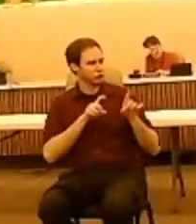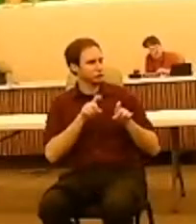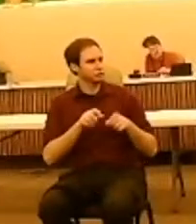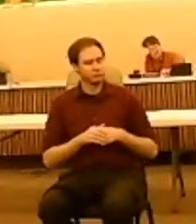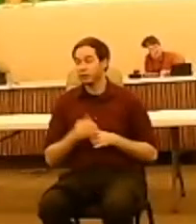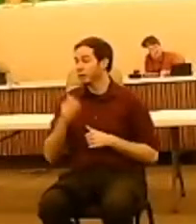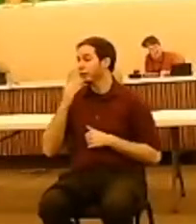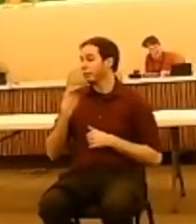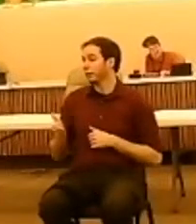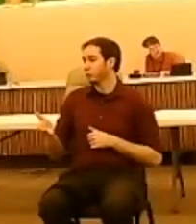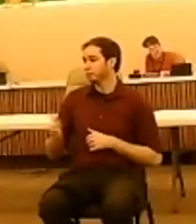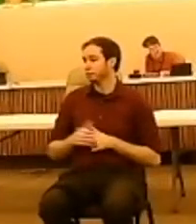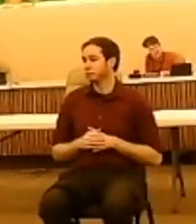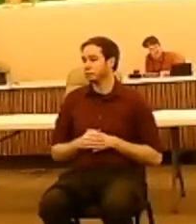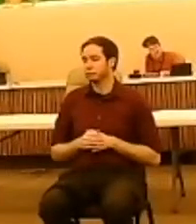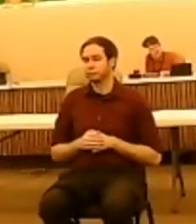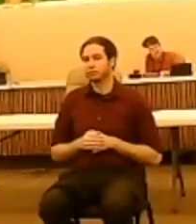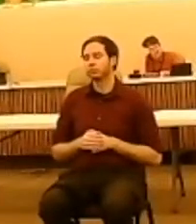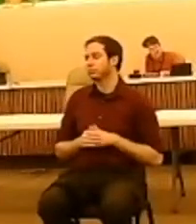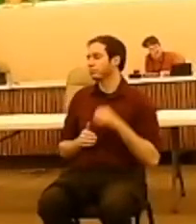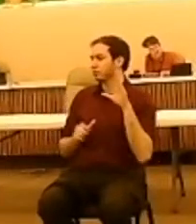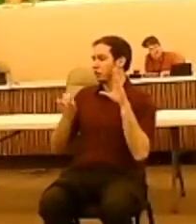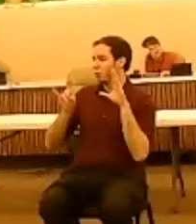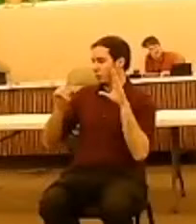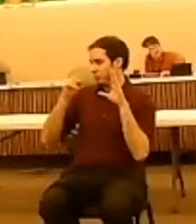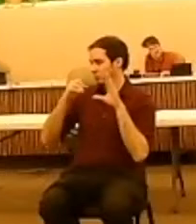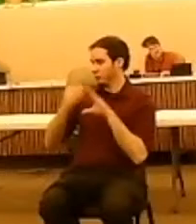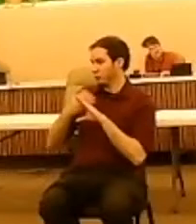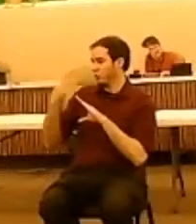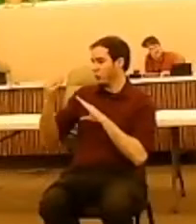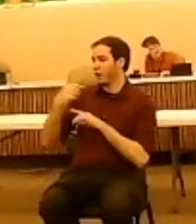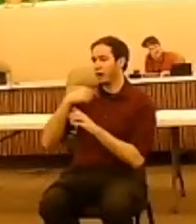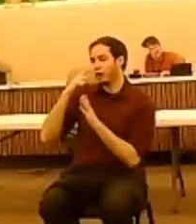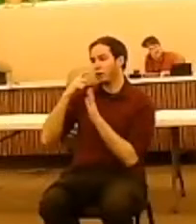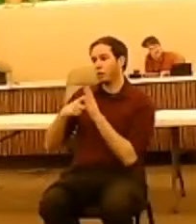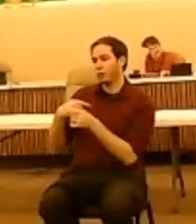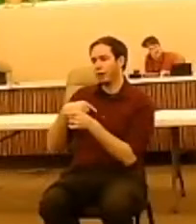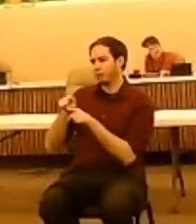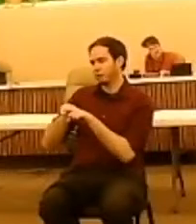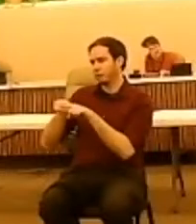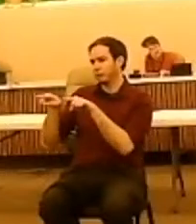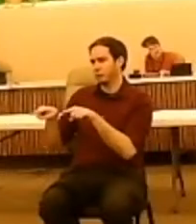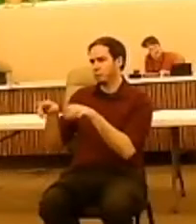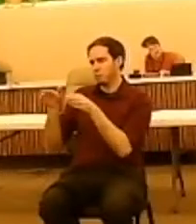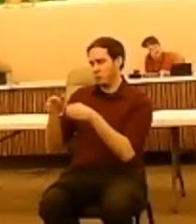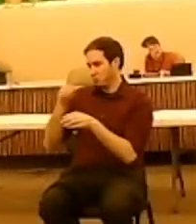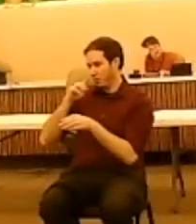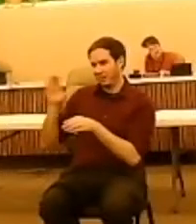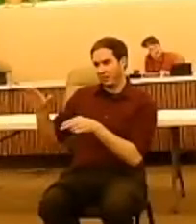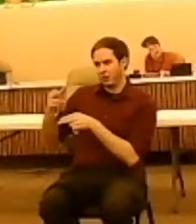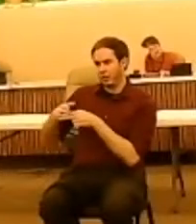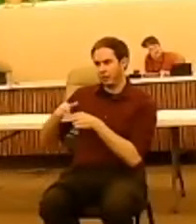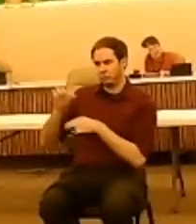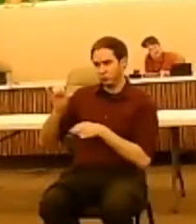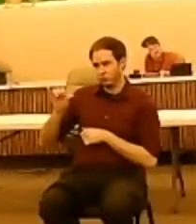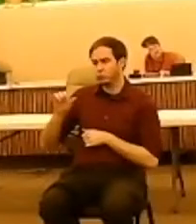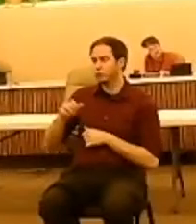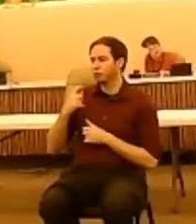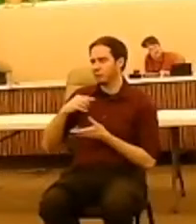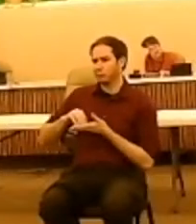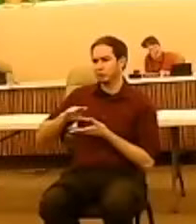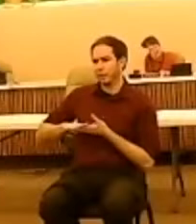you. Dorothy, before you go, I see that you have another person there with you. Could I just get their name for the